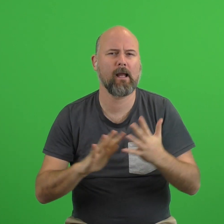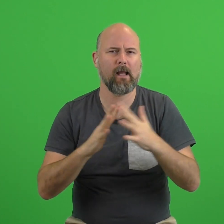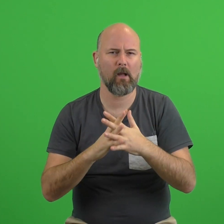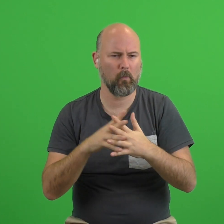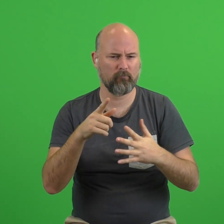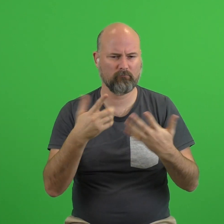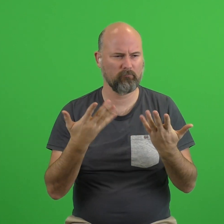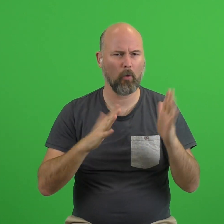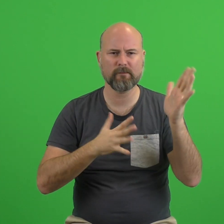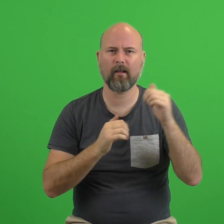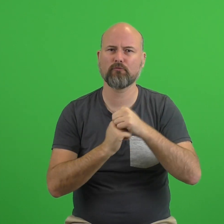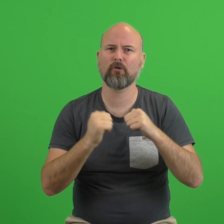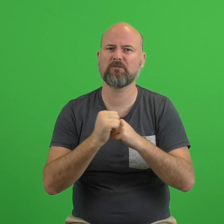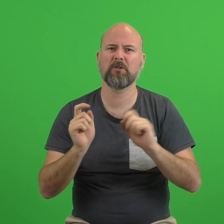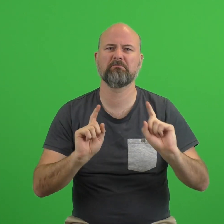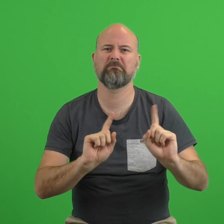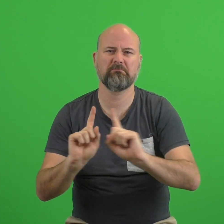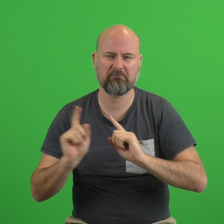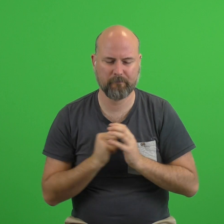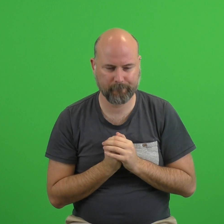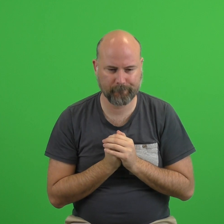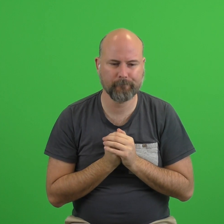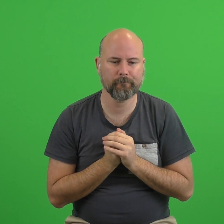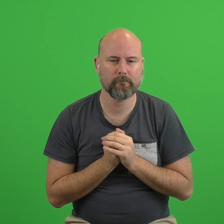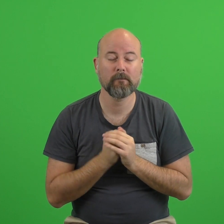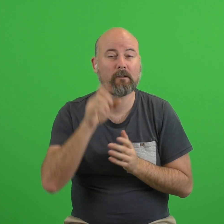I'd like to give you some examples of how Auslan structure works.